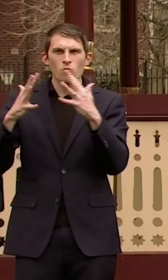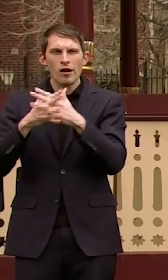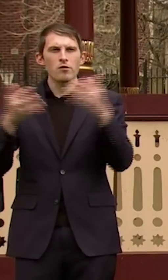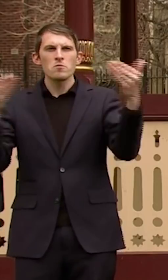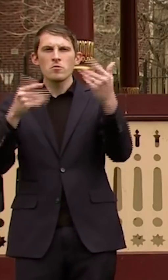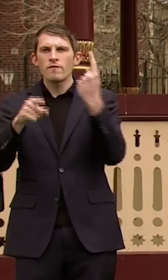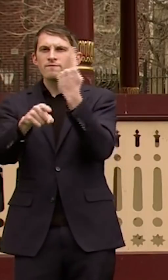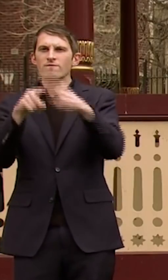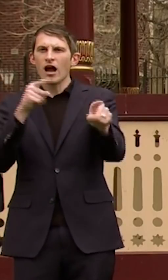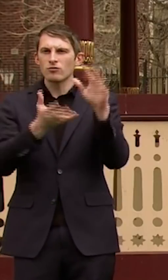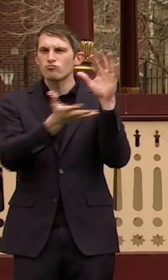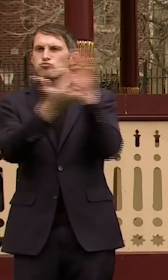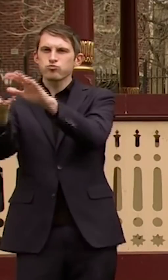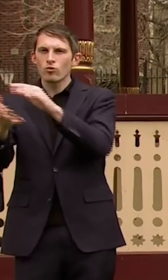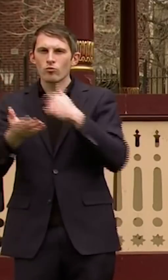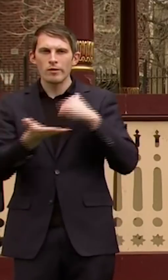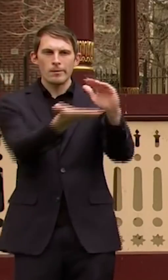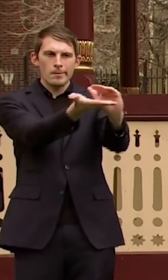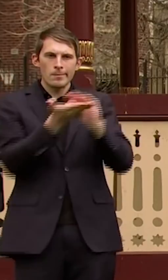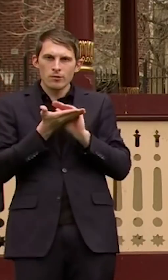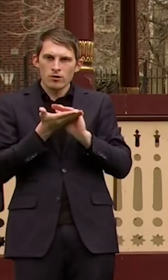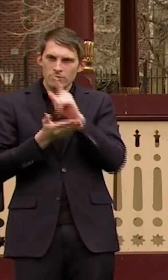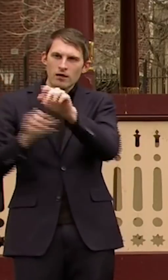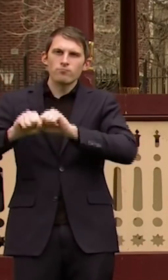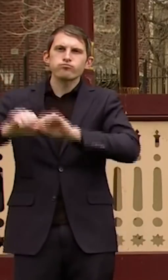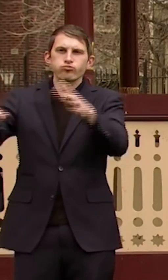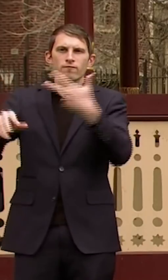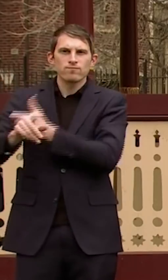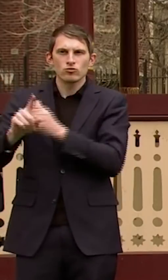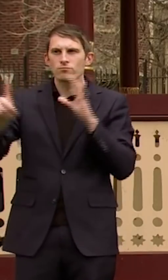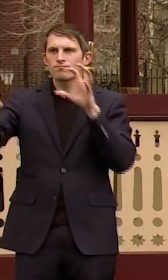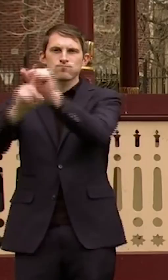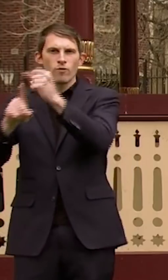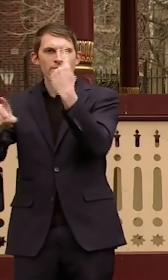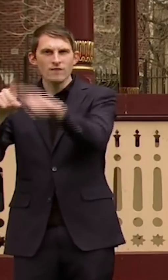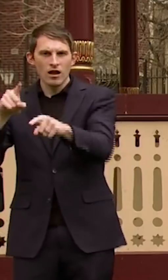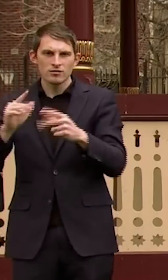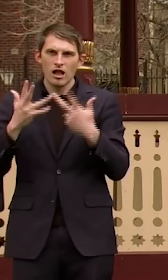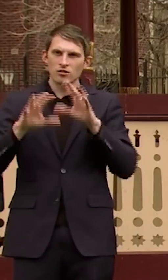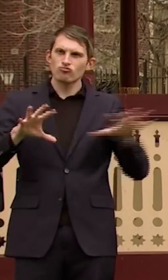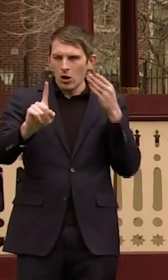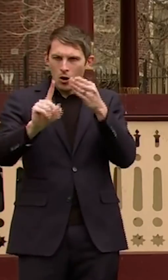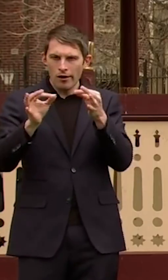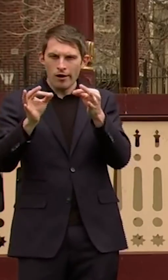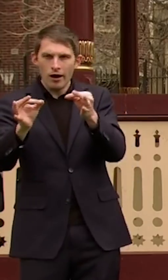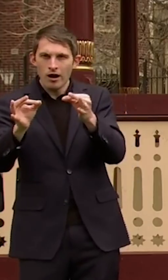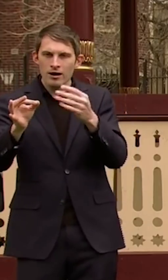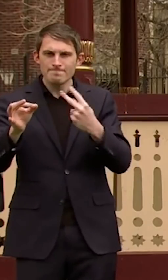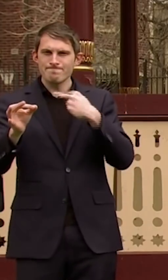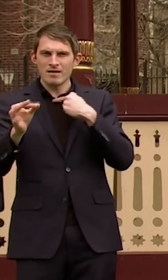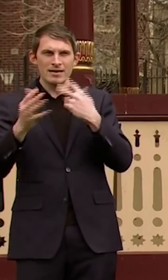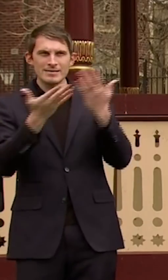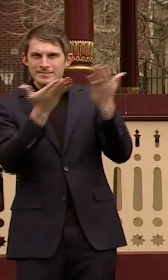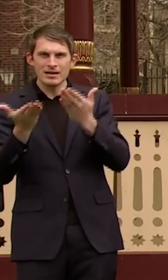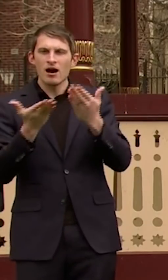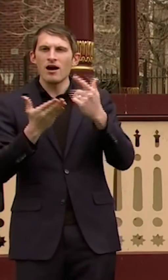to stop, and we need to get a make good. We need to get those doses that we didn't get fast-tracked to us. Our state hubs are doing an